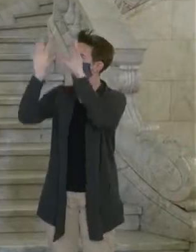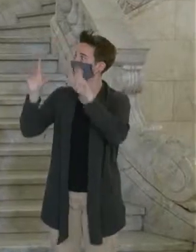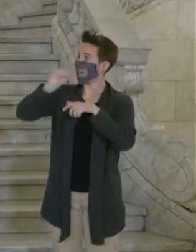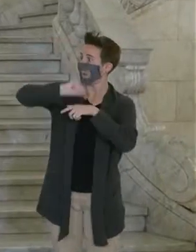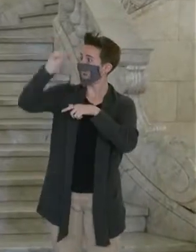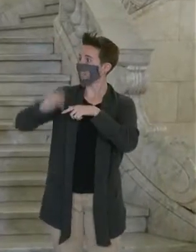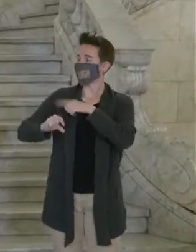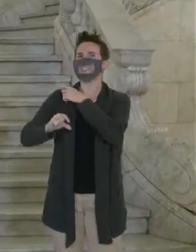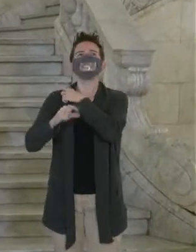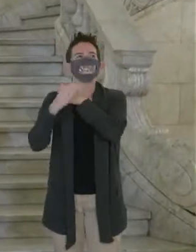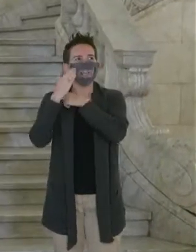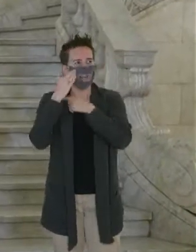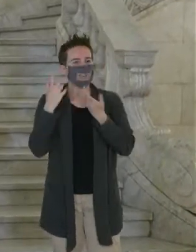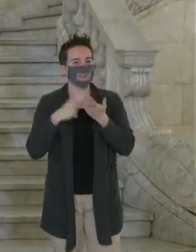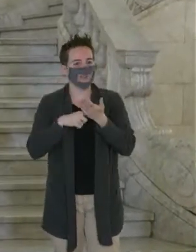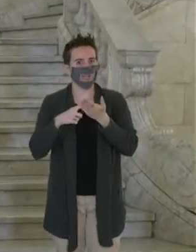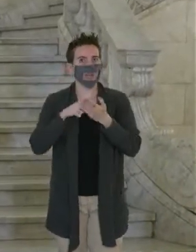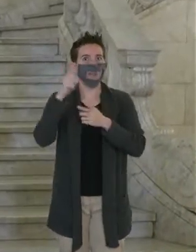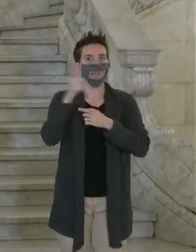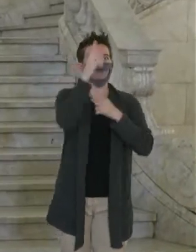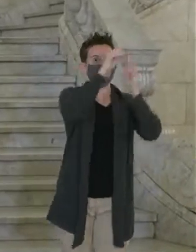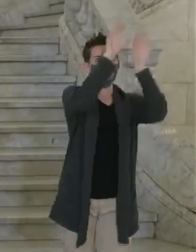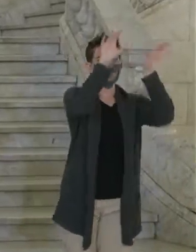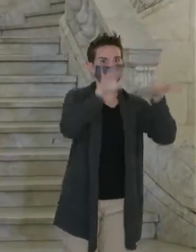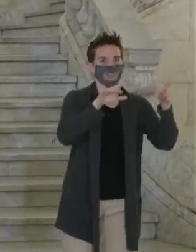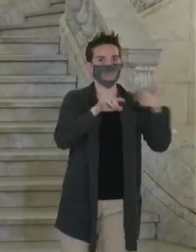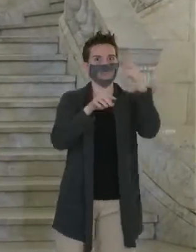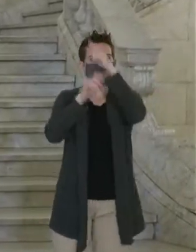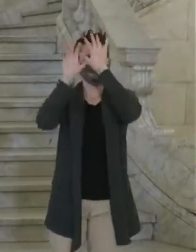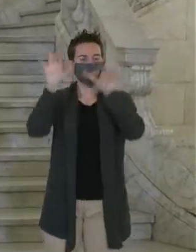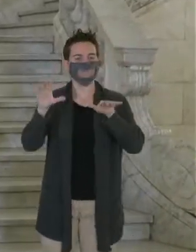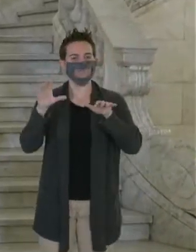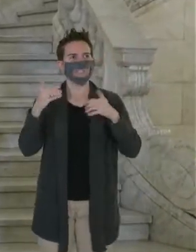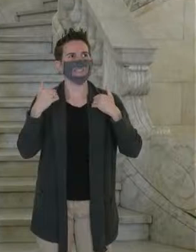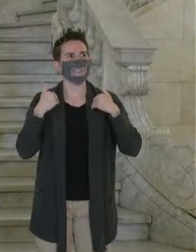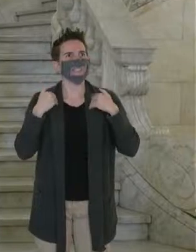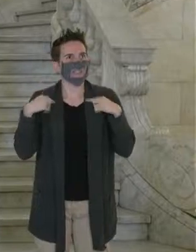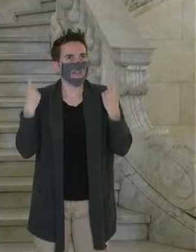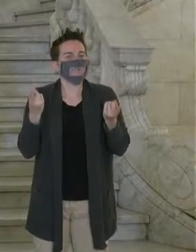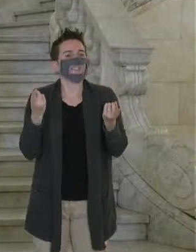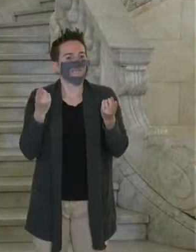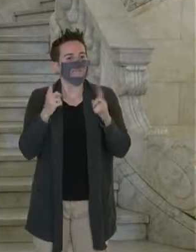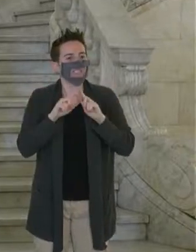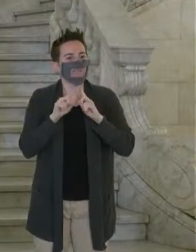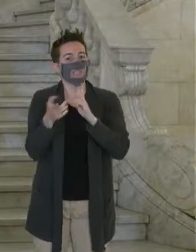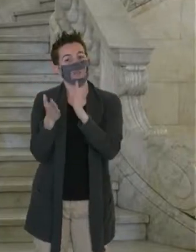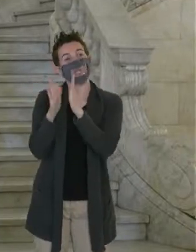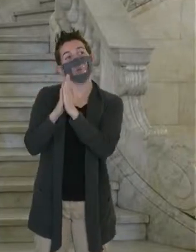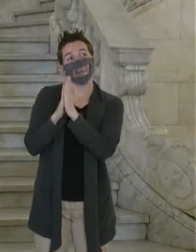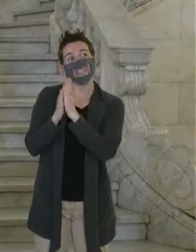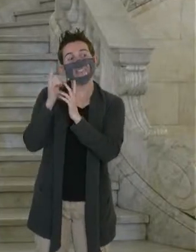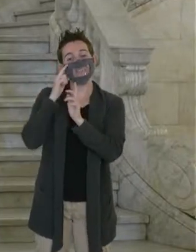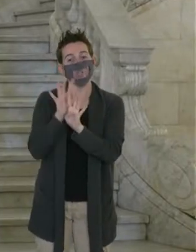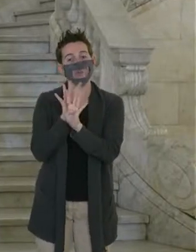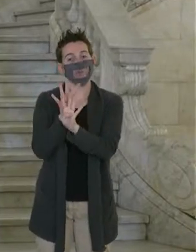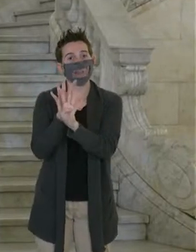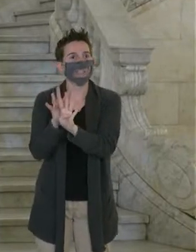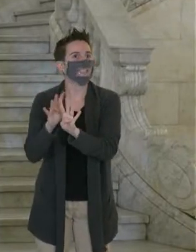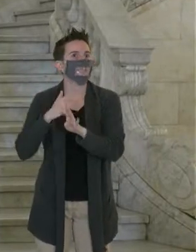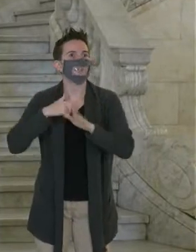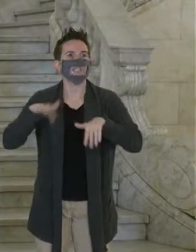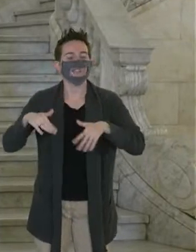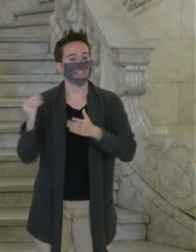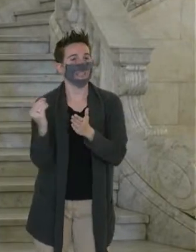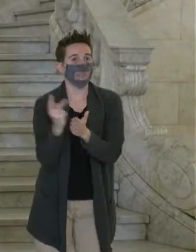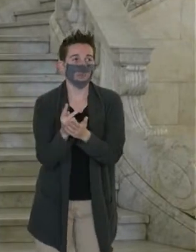I know that we're talking about fireworks, and there have been some requests for a parade, but we have not